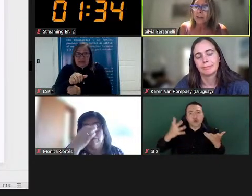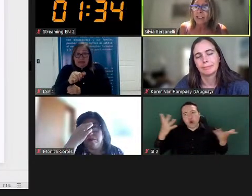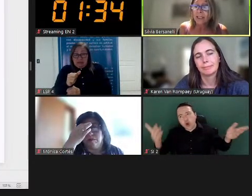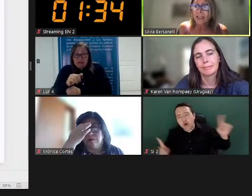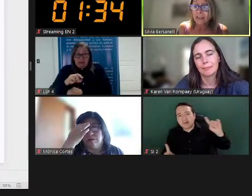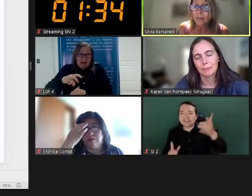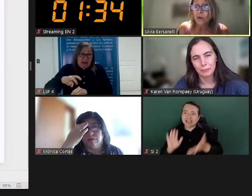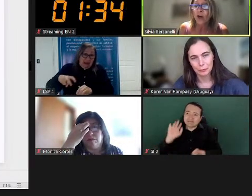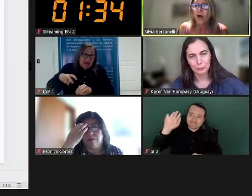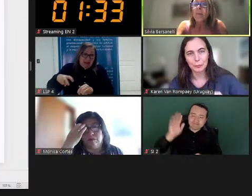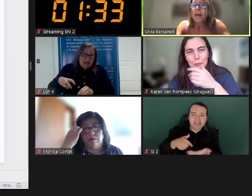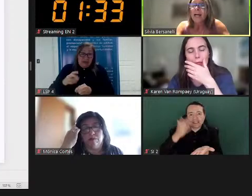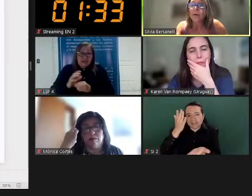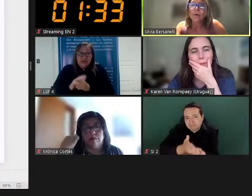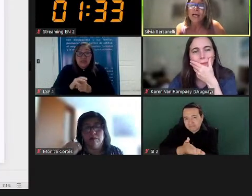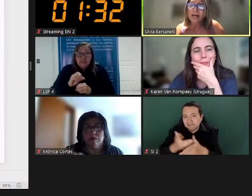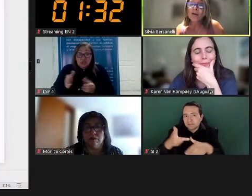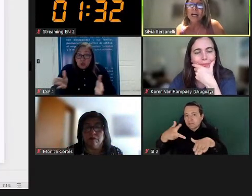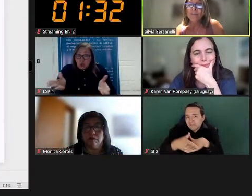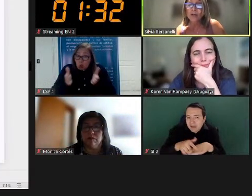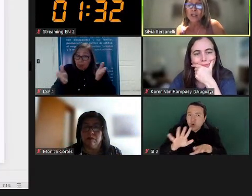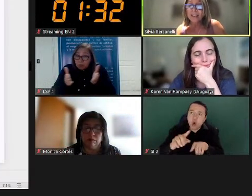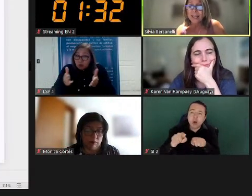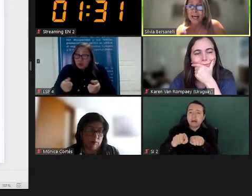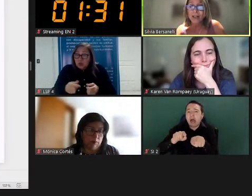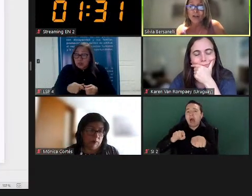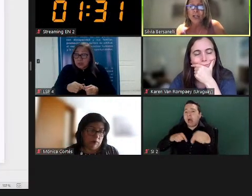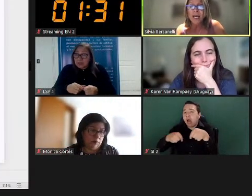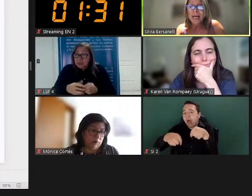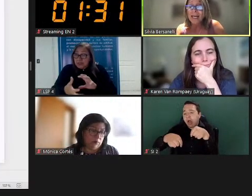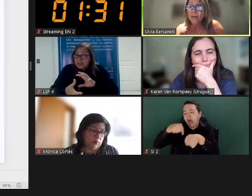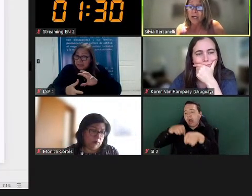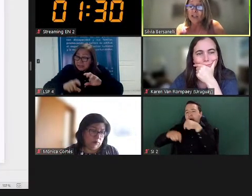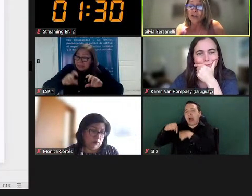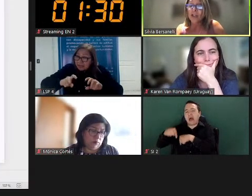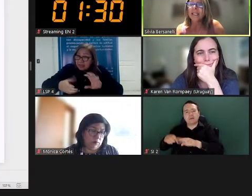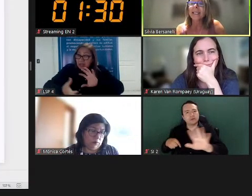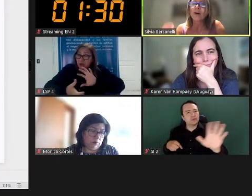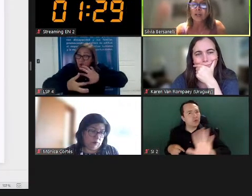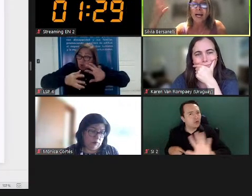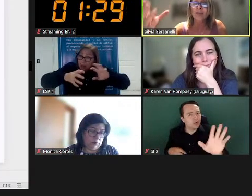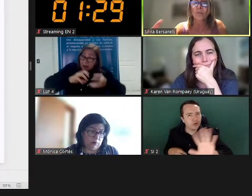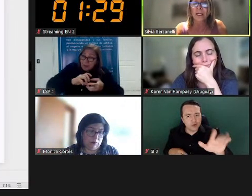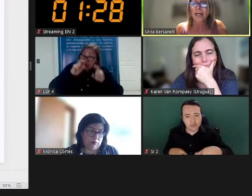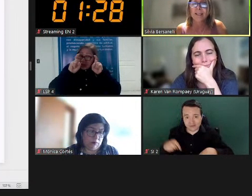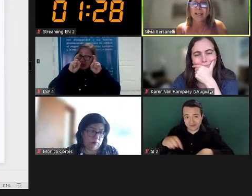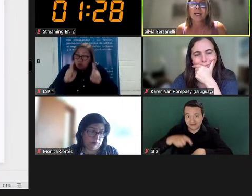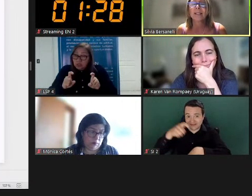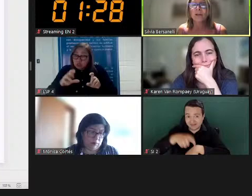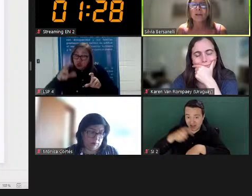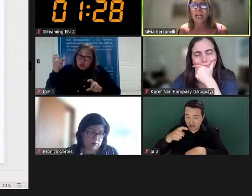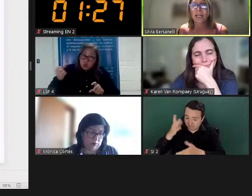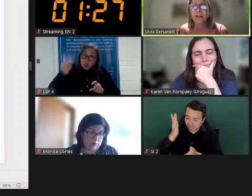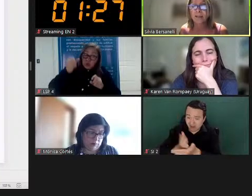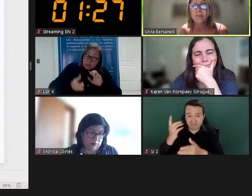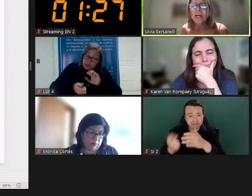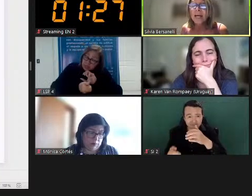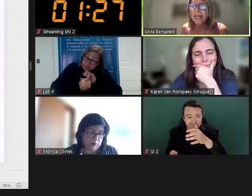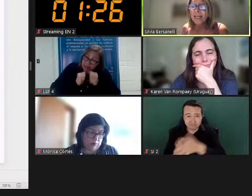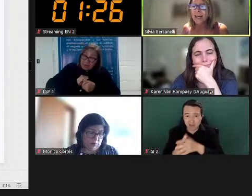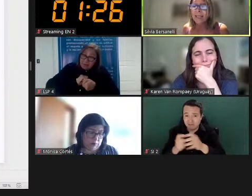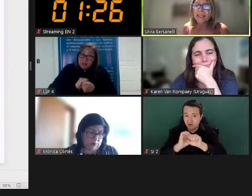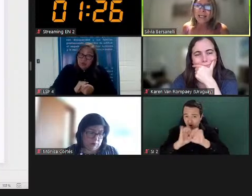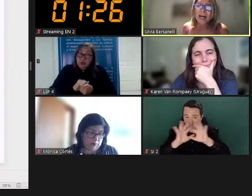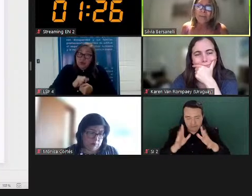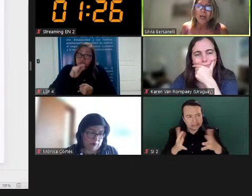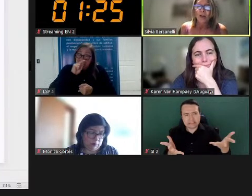paralyzing or for the lazy should be the stimulus to get the necessary changes in education and be able to